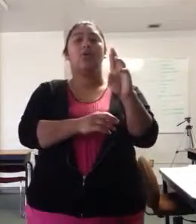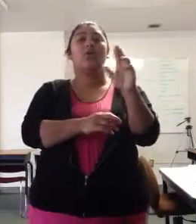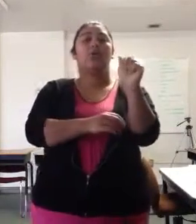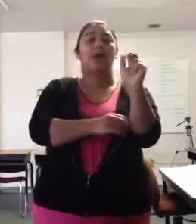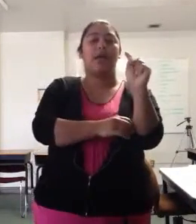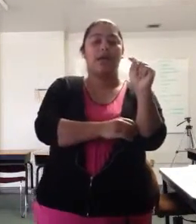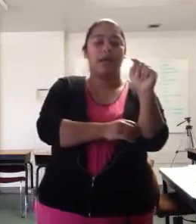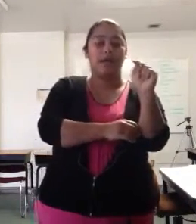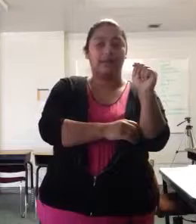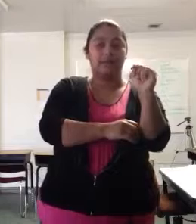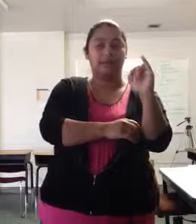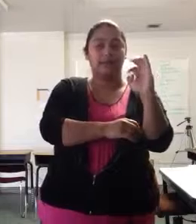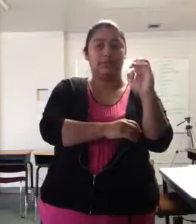That's supposed to be rational.